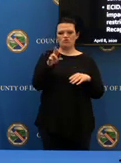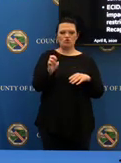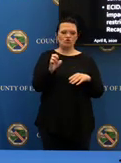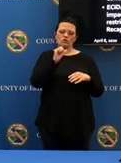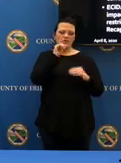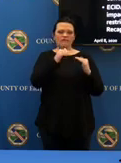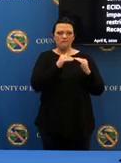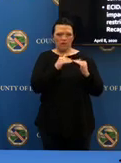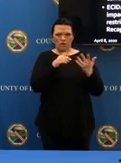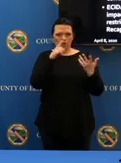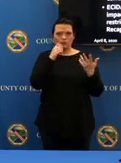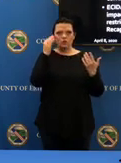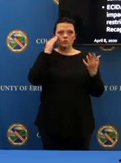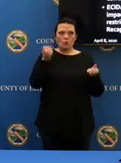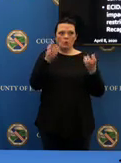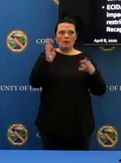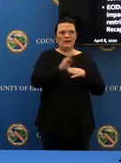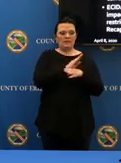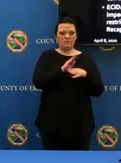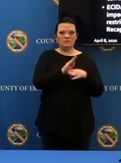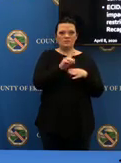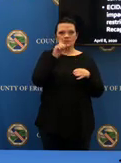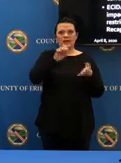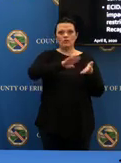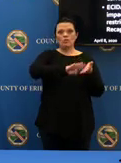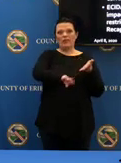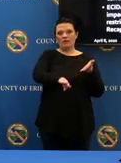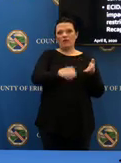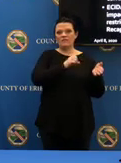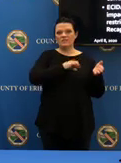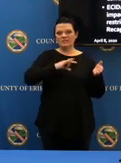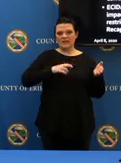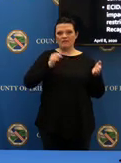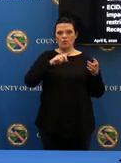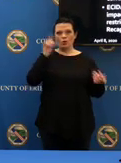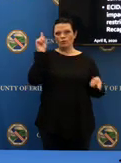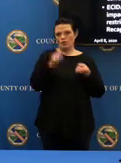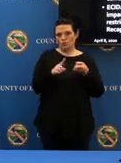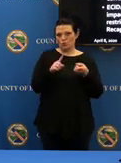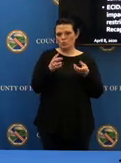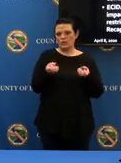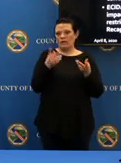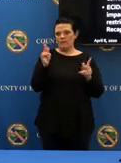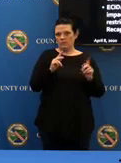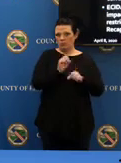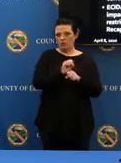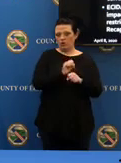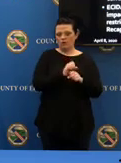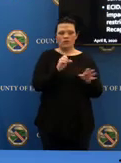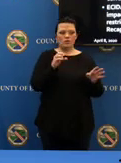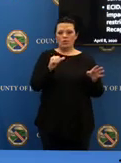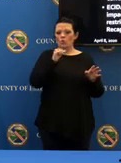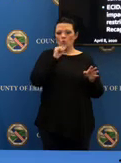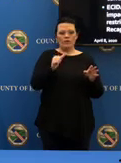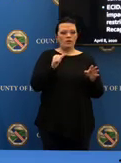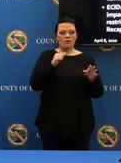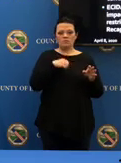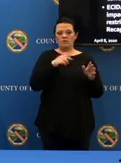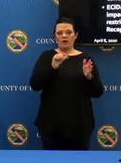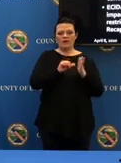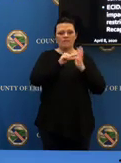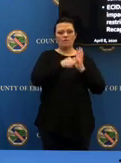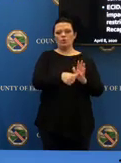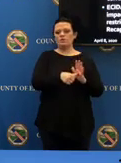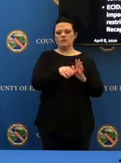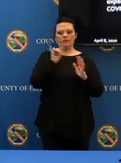fair because we know a lot of businesses have had to lay off staff or reduce their staff. So we will not be enforcing the recapture policy